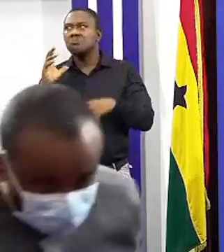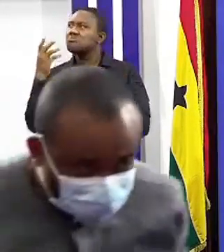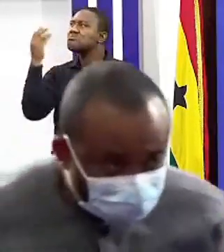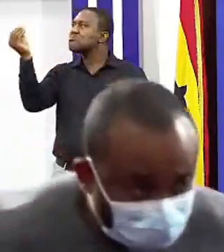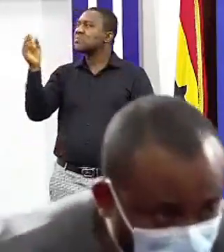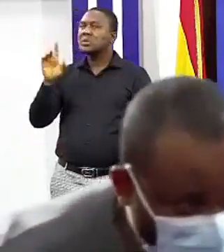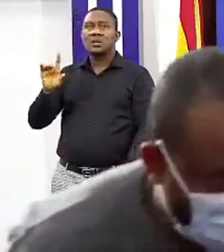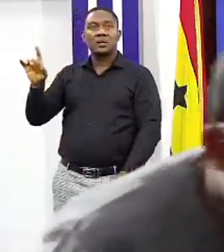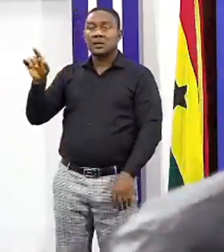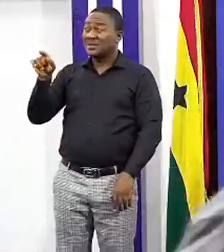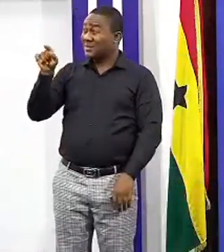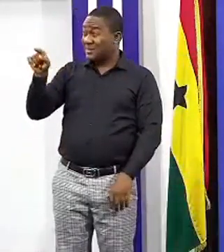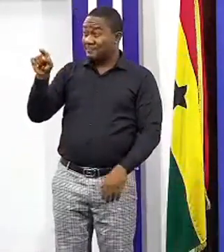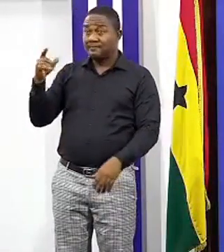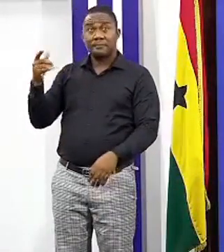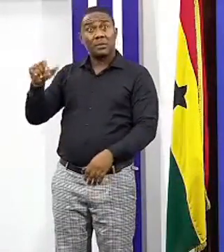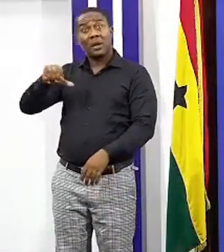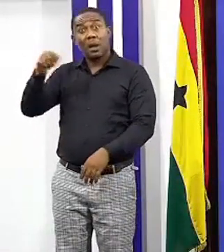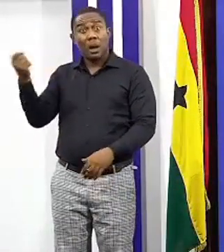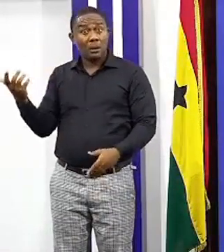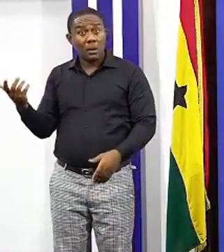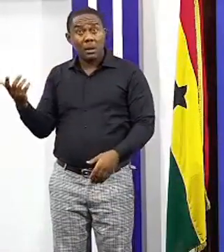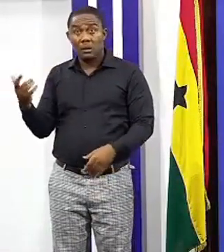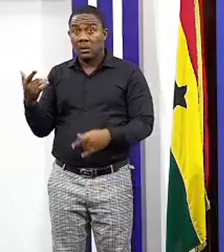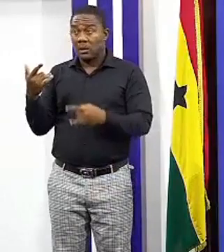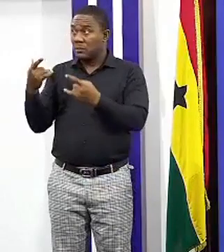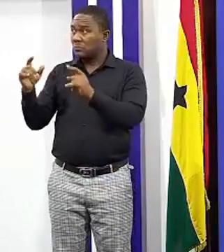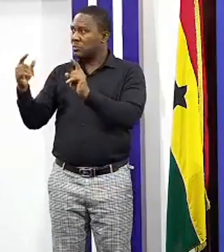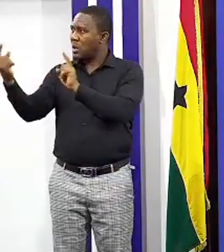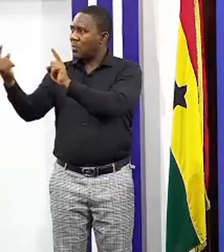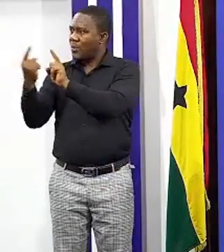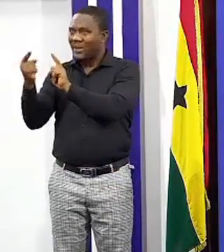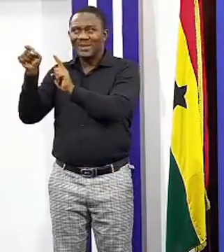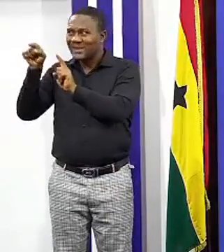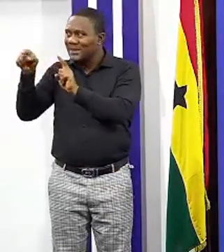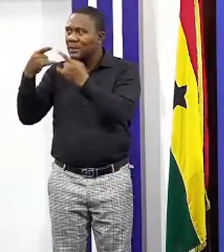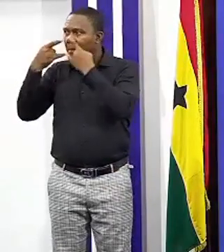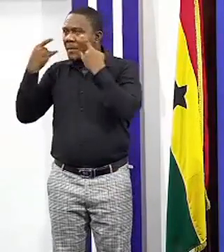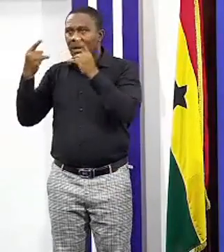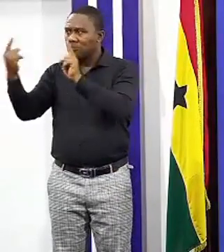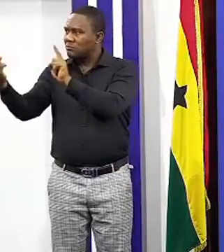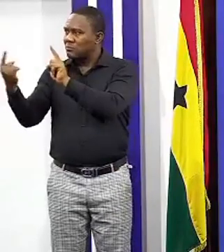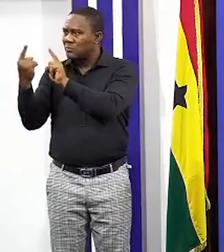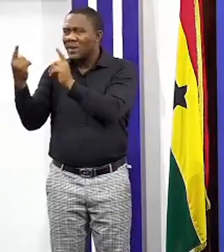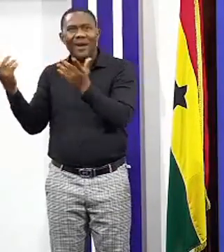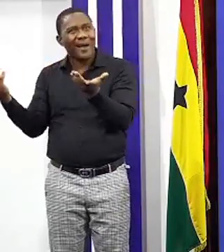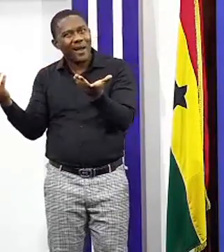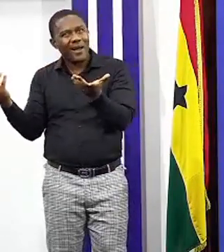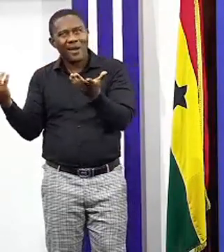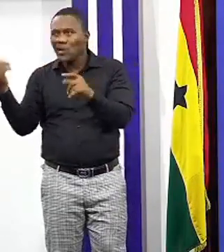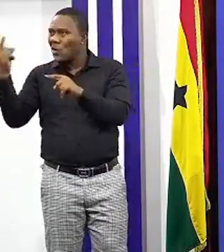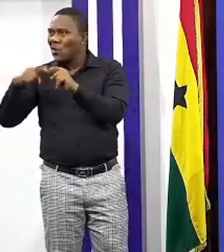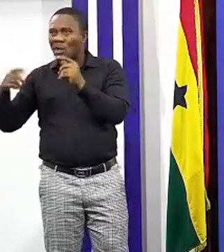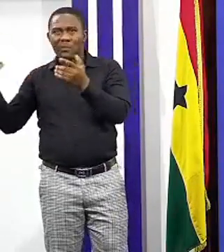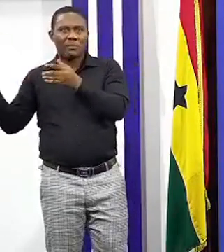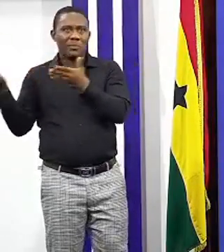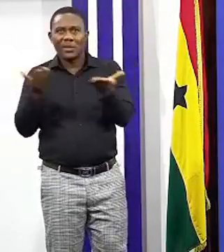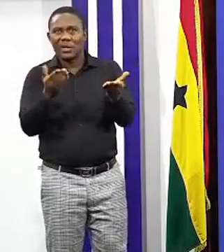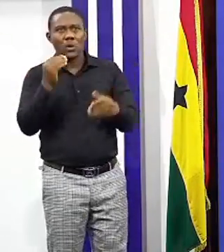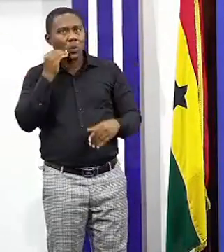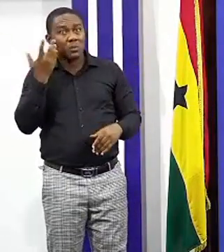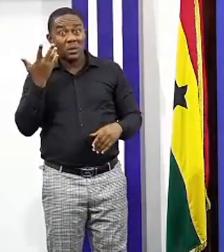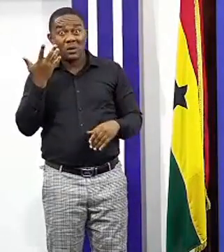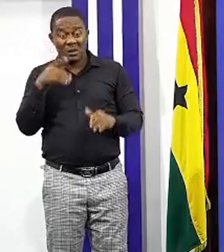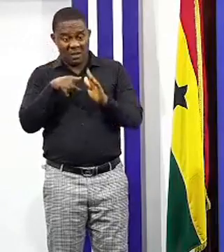then your brother and your sister is wearing masks, you don't bring the disease home. As we have always been saying, the virus has no legs. It's human beings who carry the